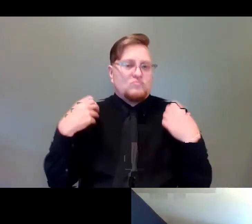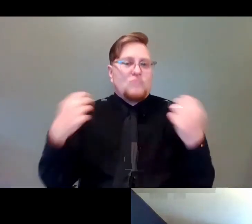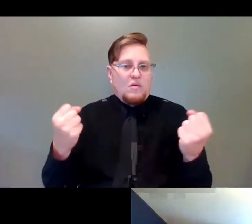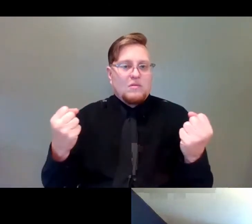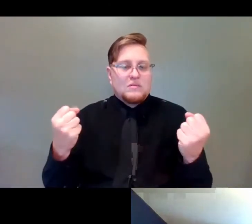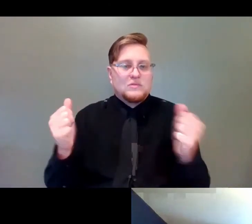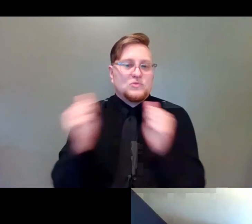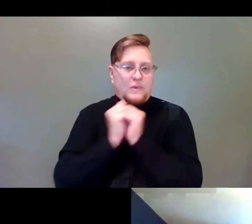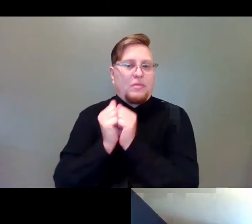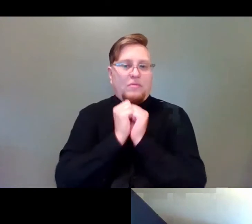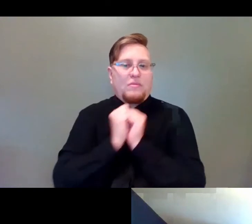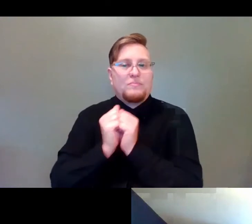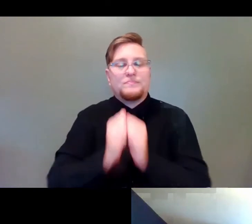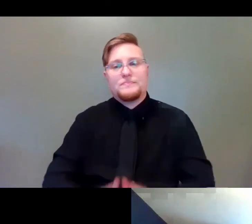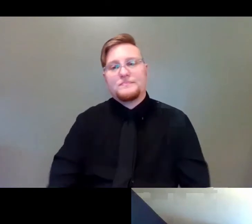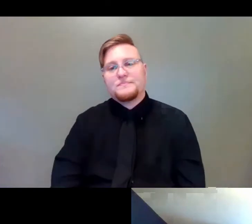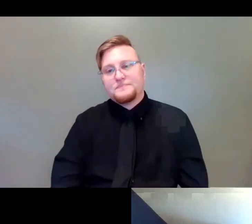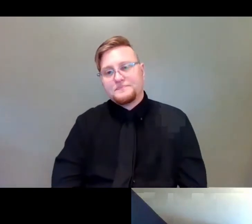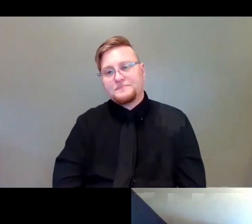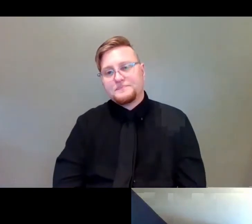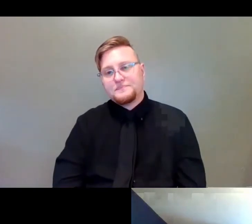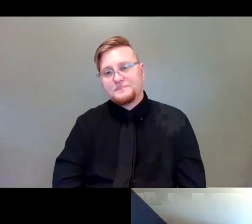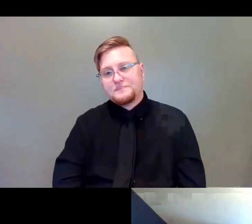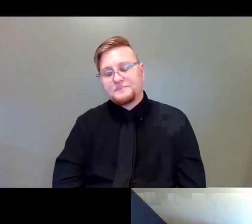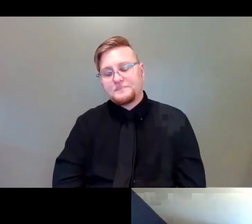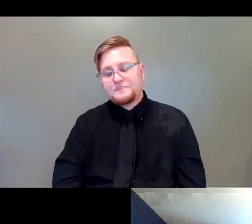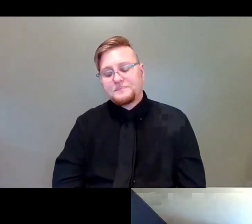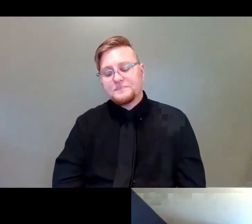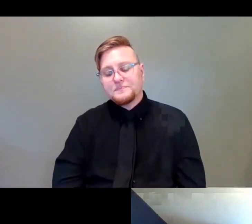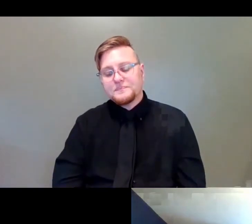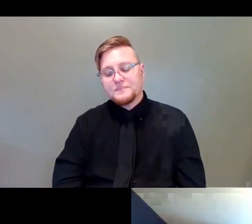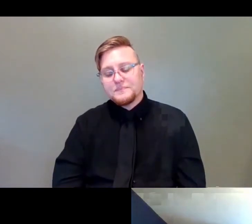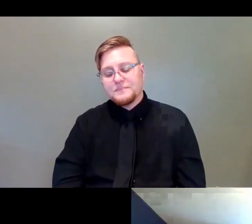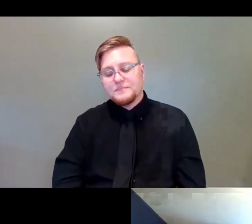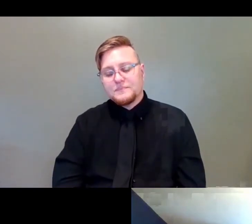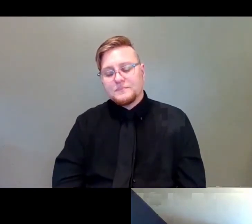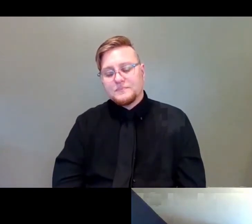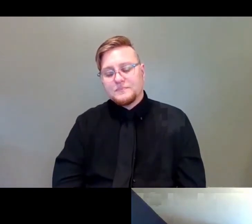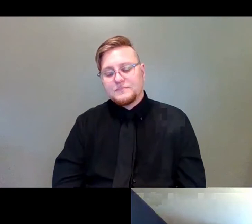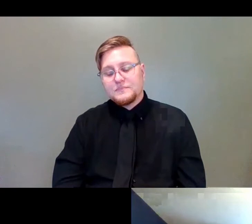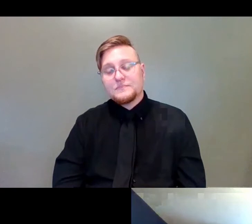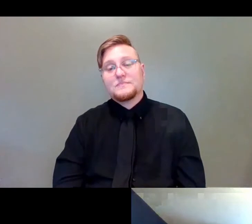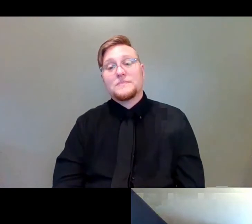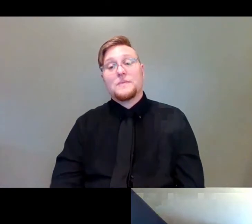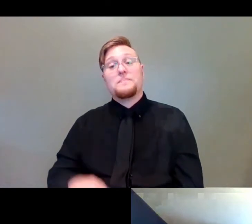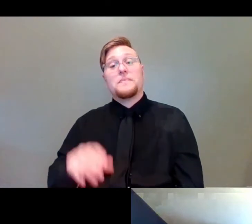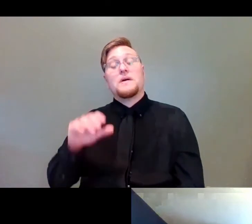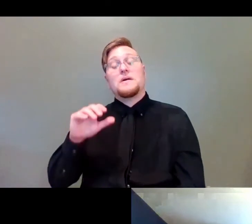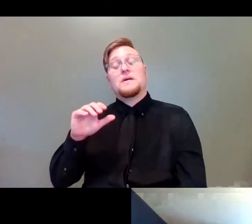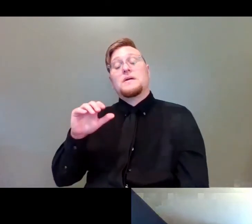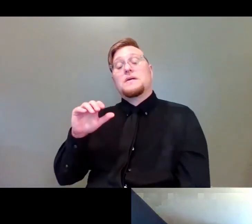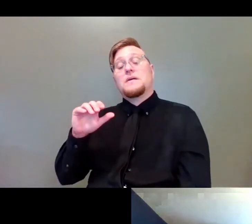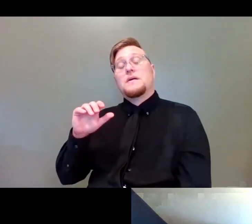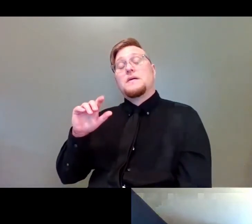Thank you. I have a question. This is Talitha speaking. I have a question from Steve Anderson. He